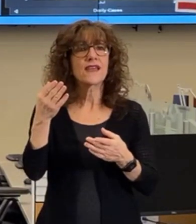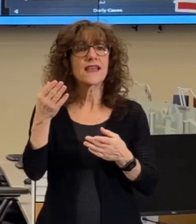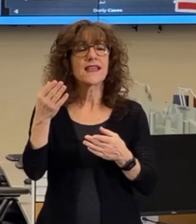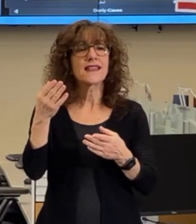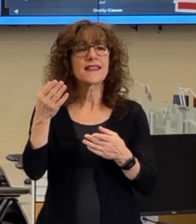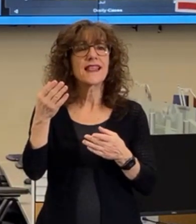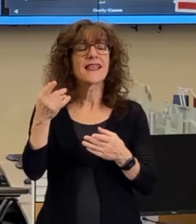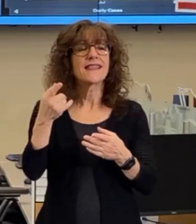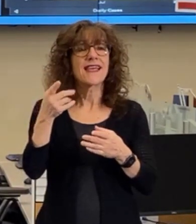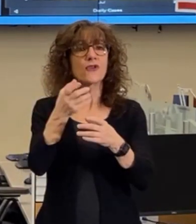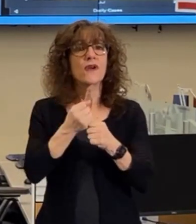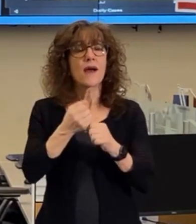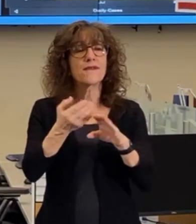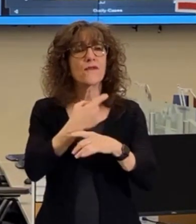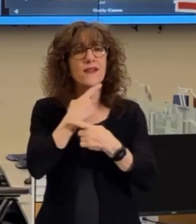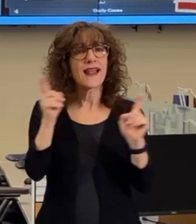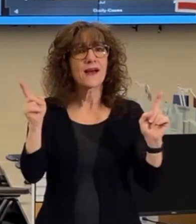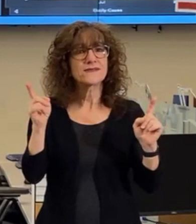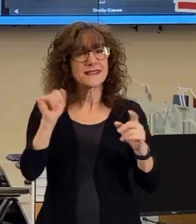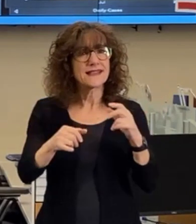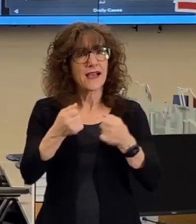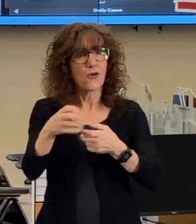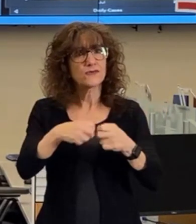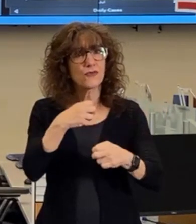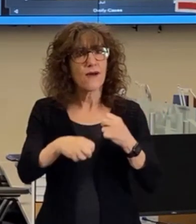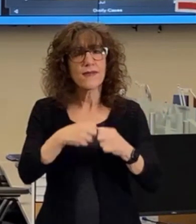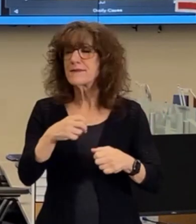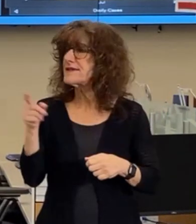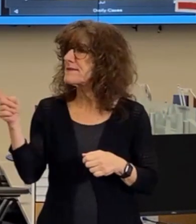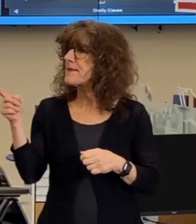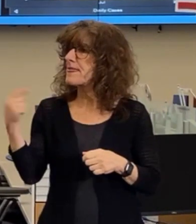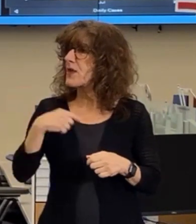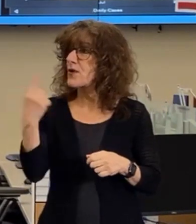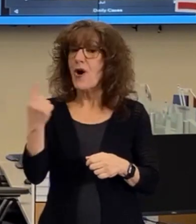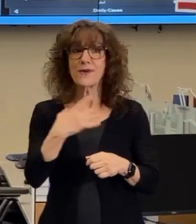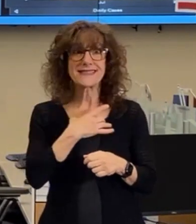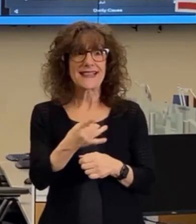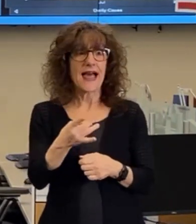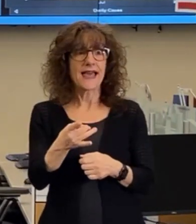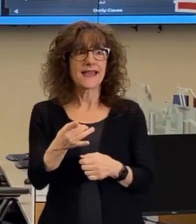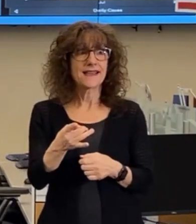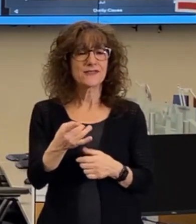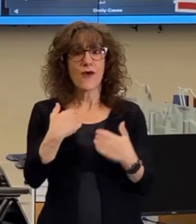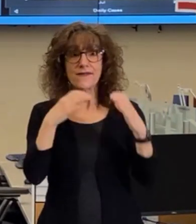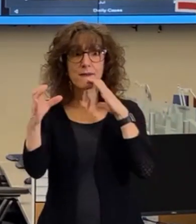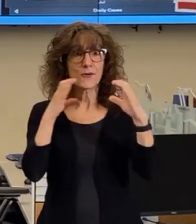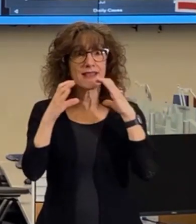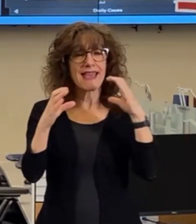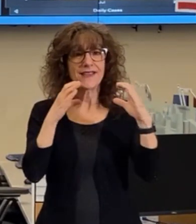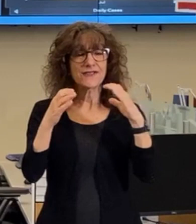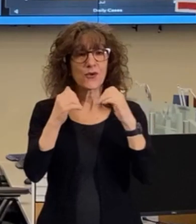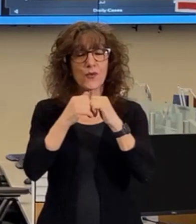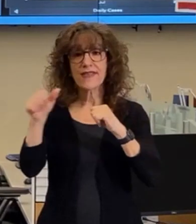it was announced. Is that problematic for you as county leader? Well, we always like to be in as much communication as